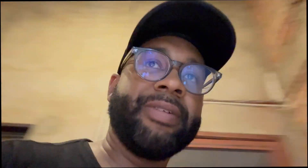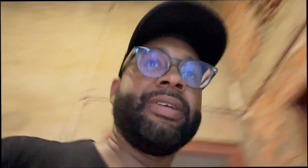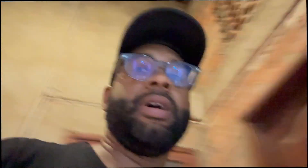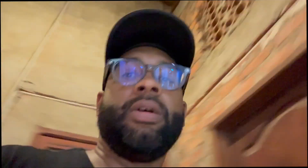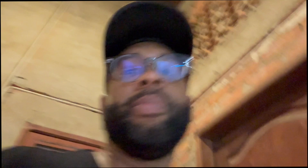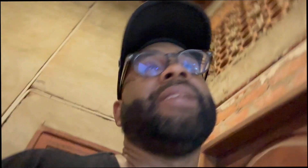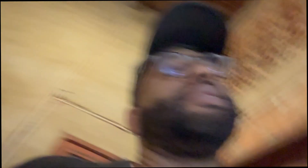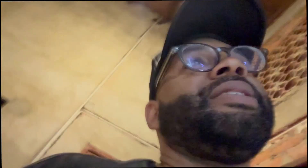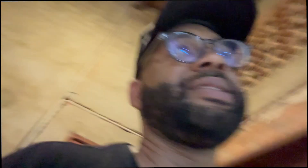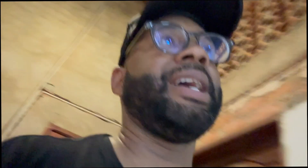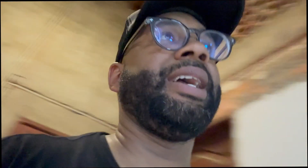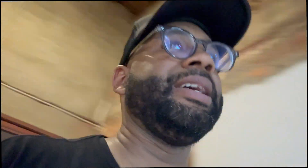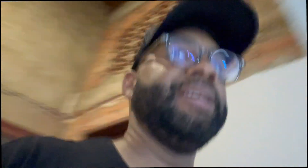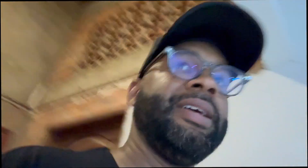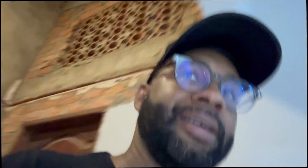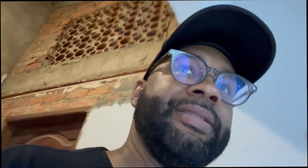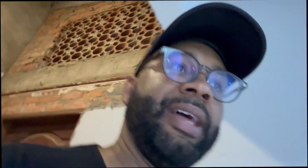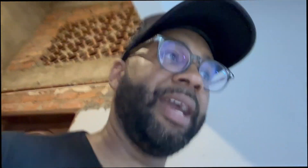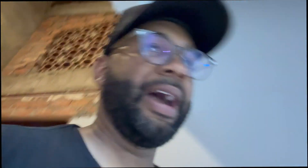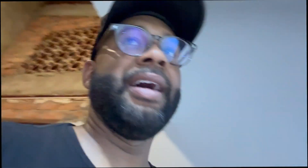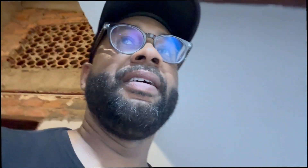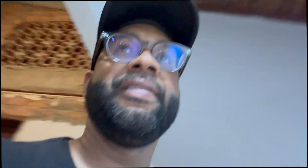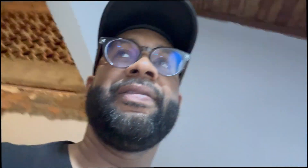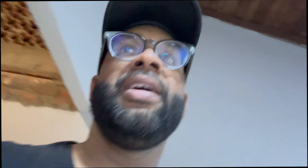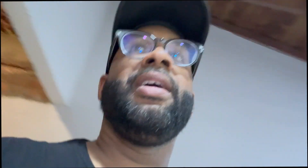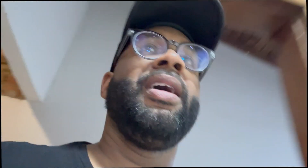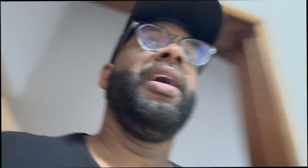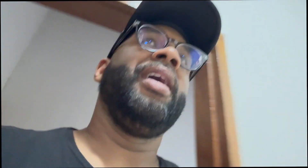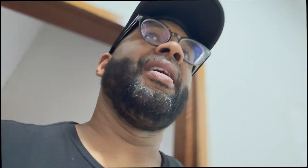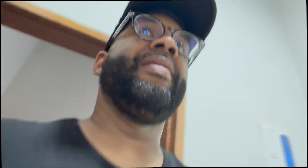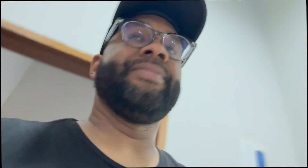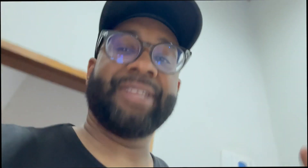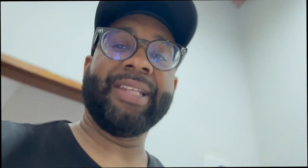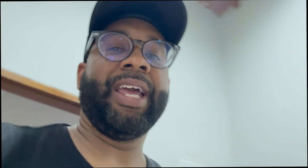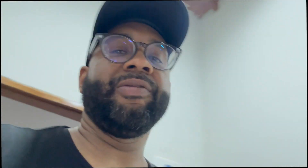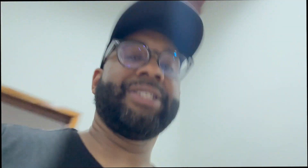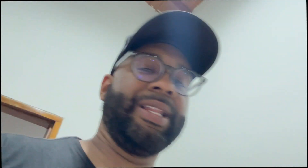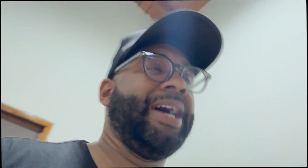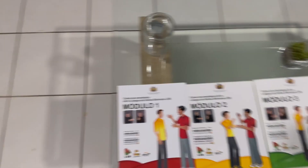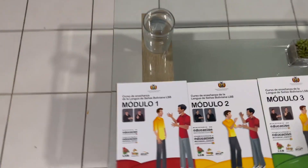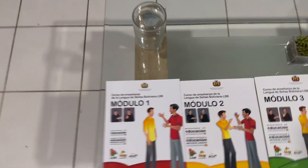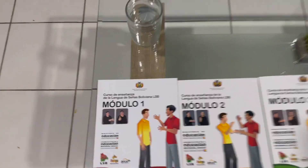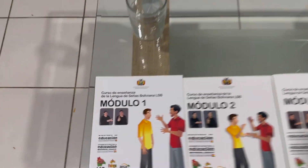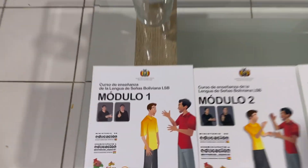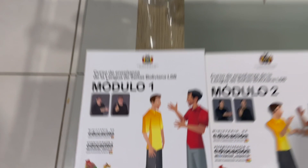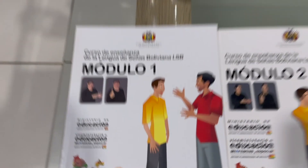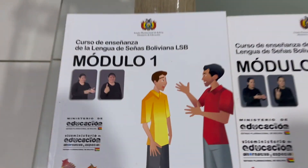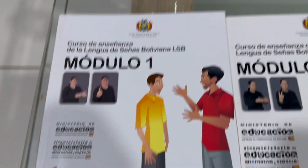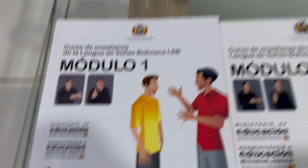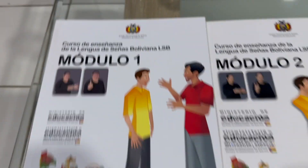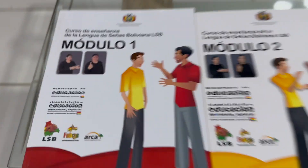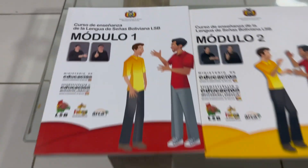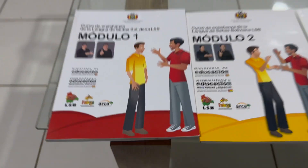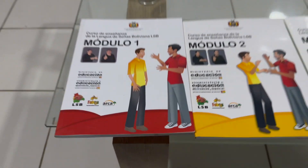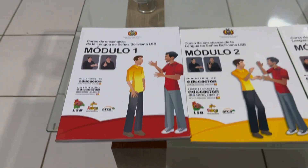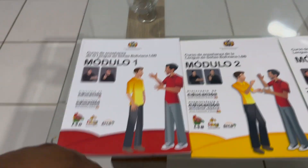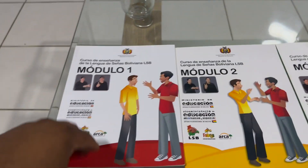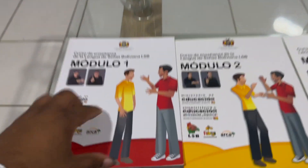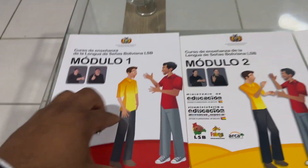ago, but today they have sign language class. So here are the books. There's 4 modules. So they've